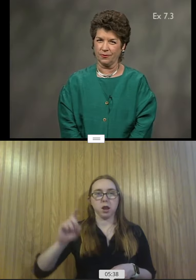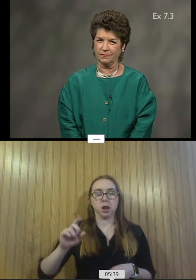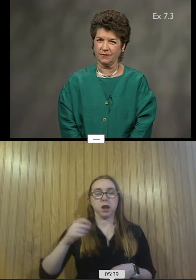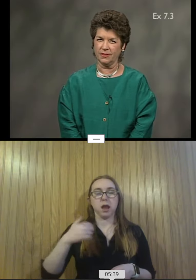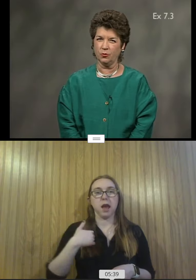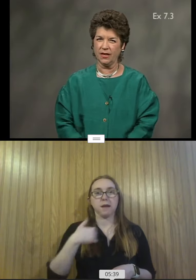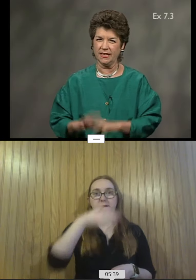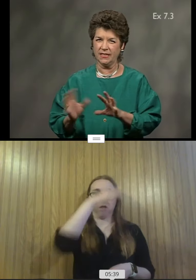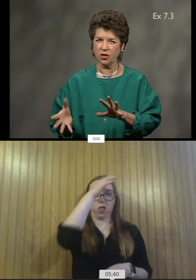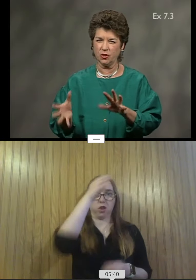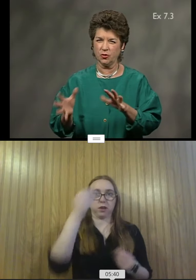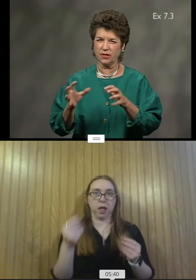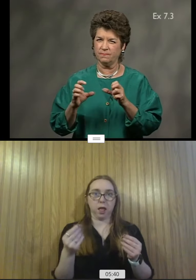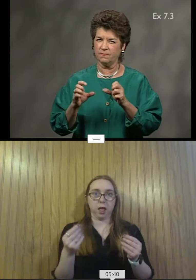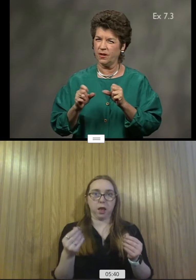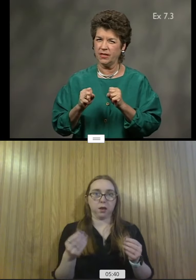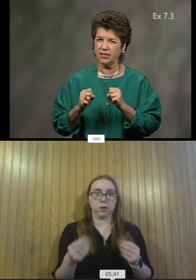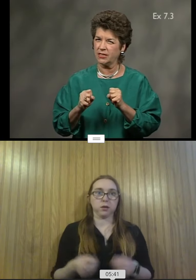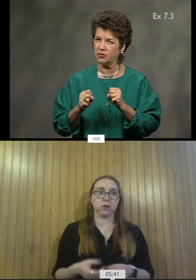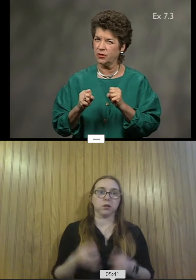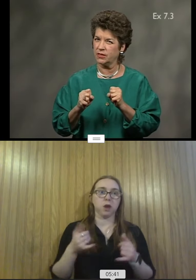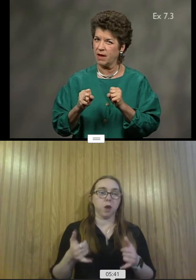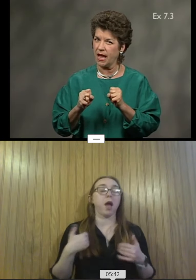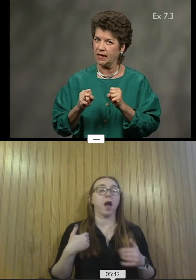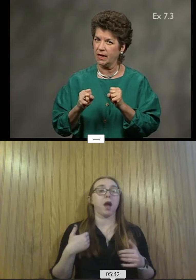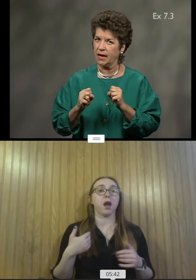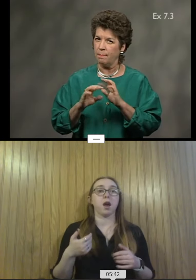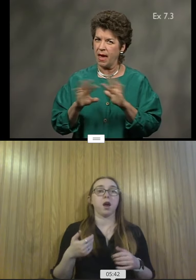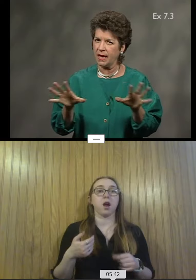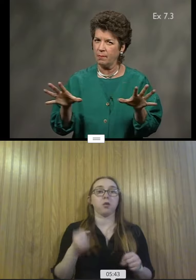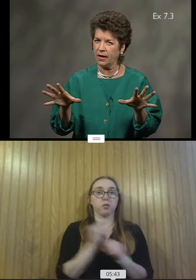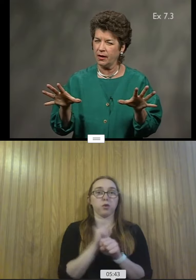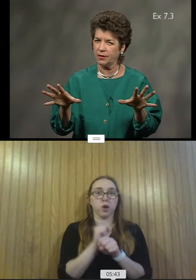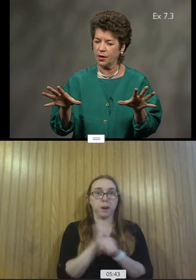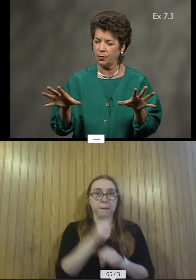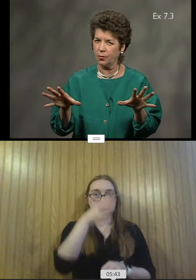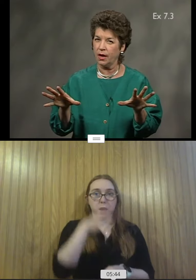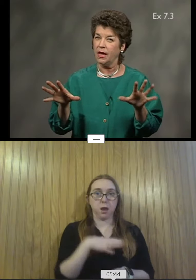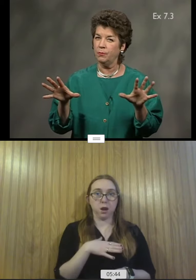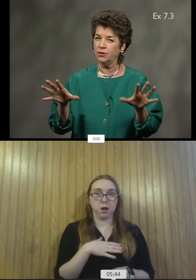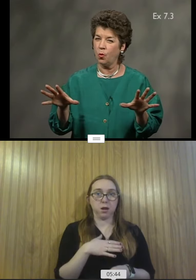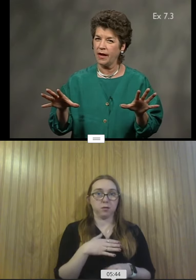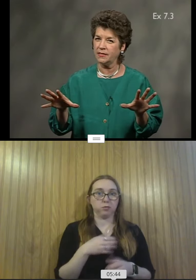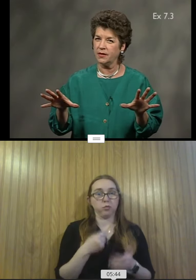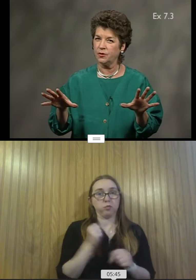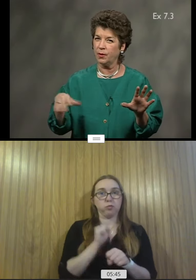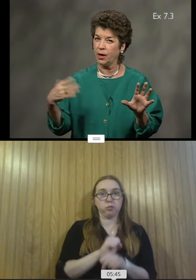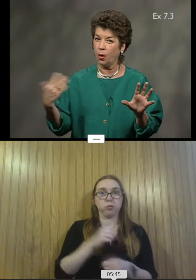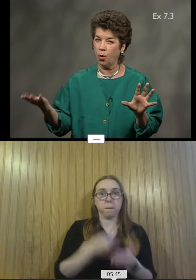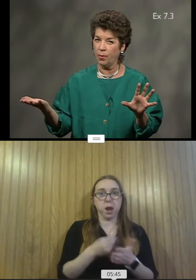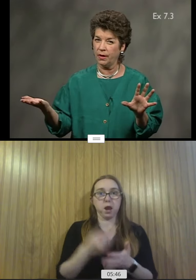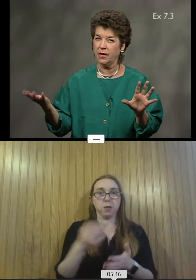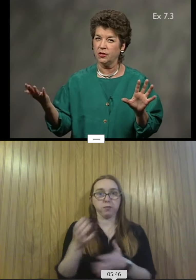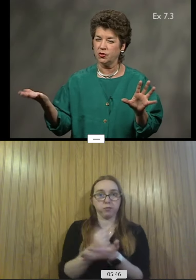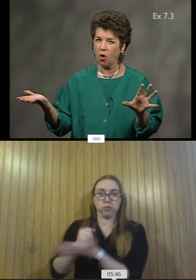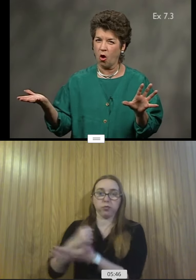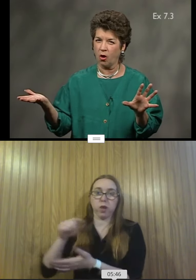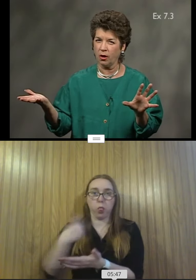father. So in addition to this very industrious man making money on his own, he was wise enough to marry a